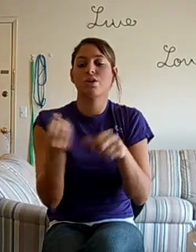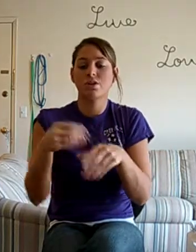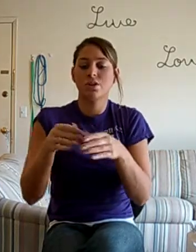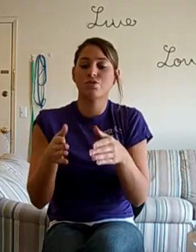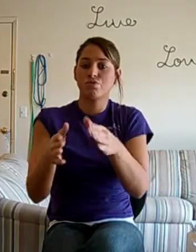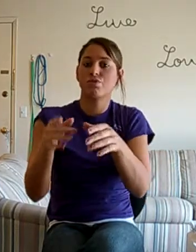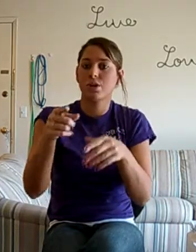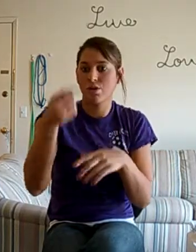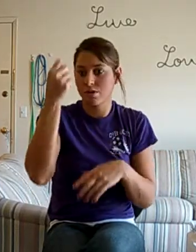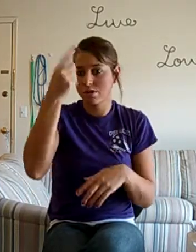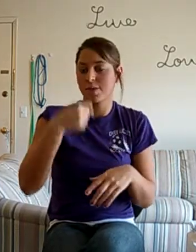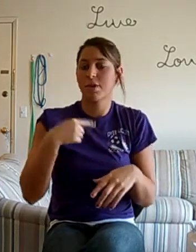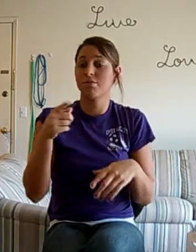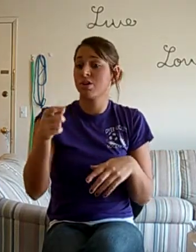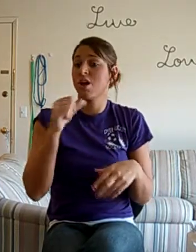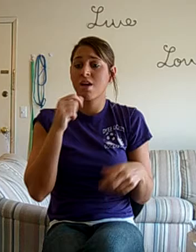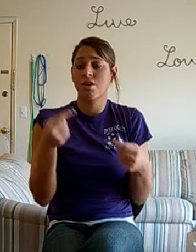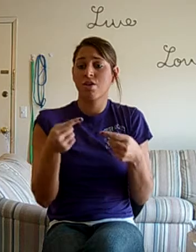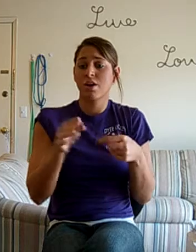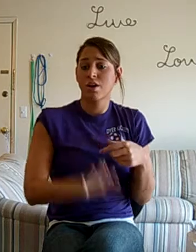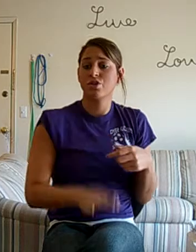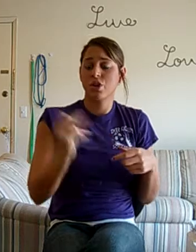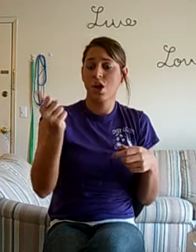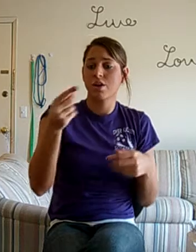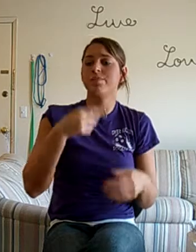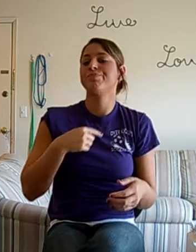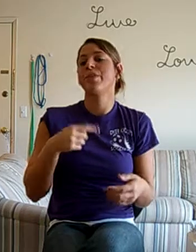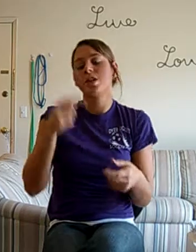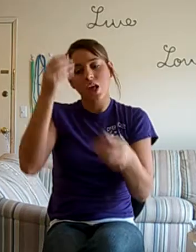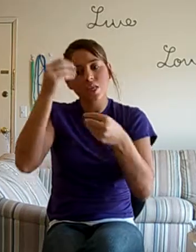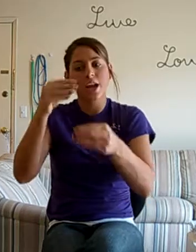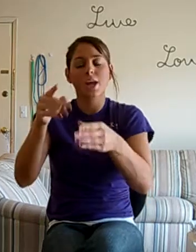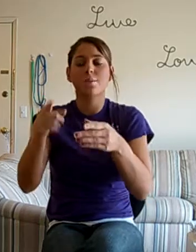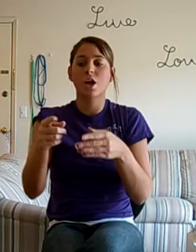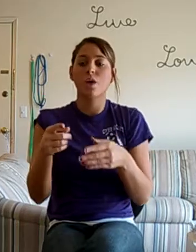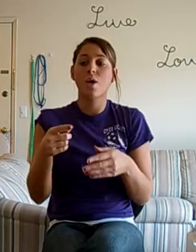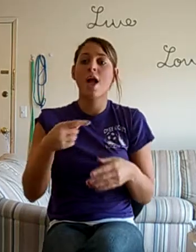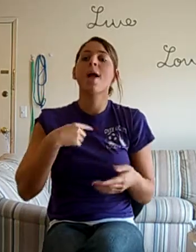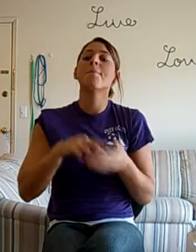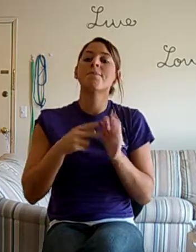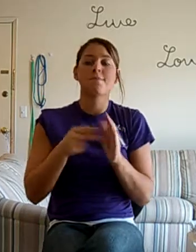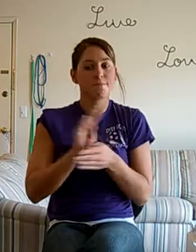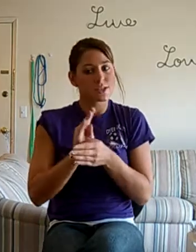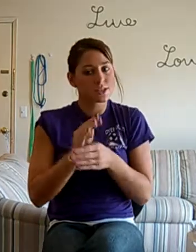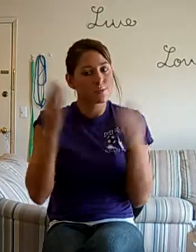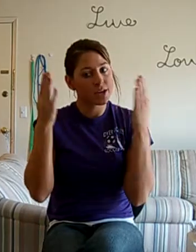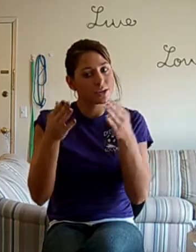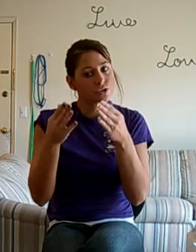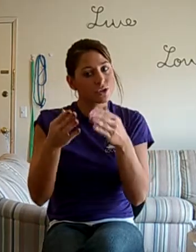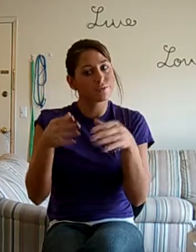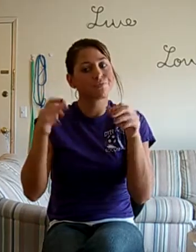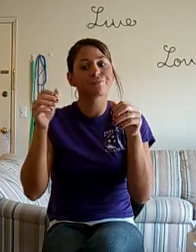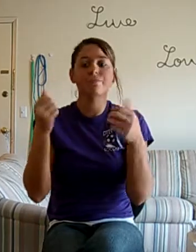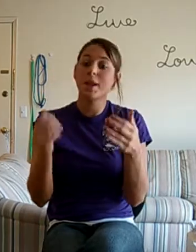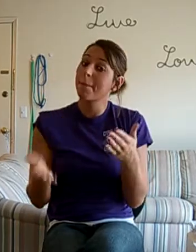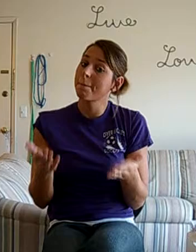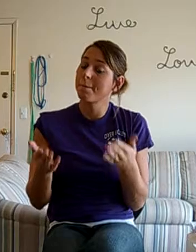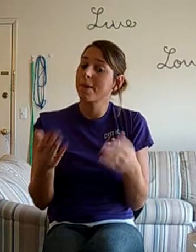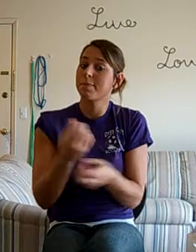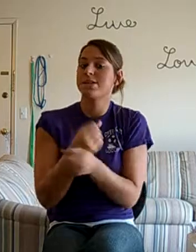You're not hurting your dog. You're just letting them know this is business. Pay attention. This could save your life. So I hope that makes sense.